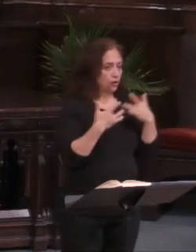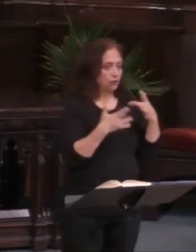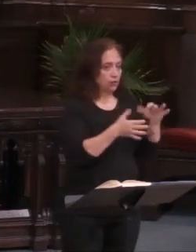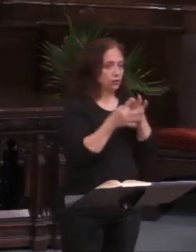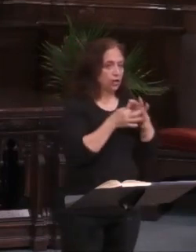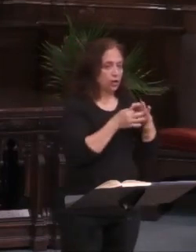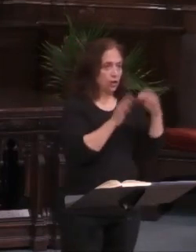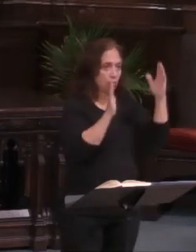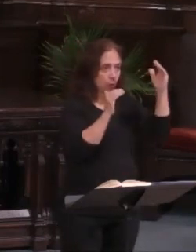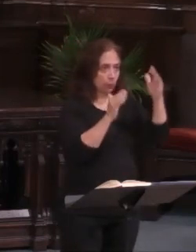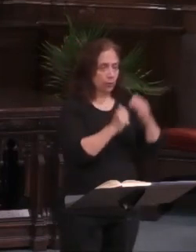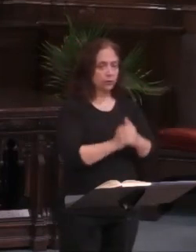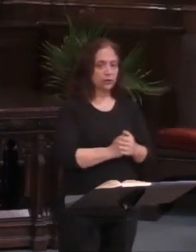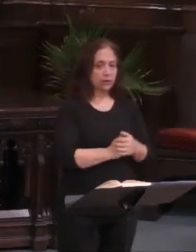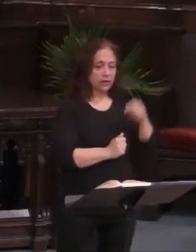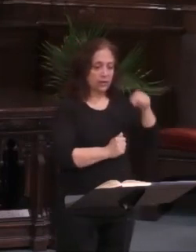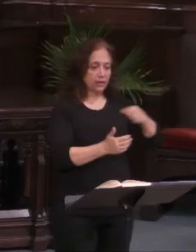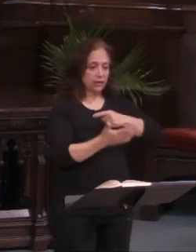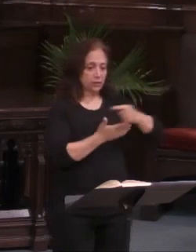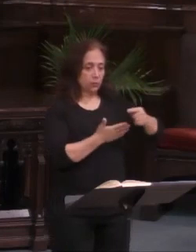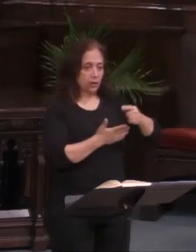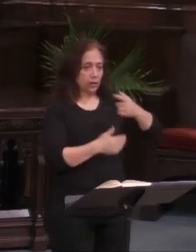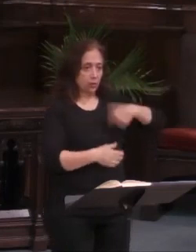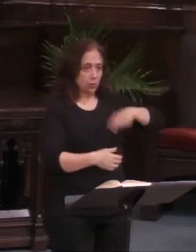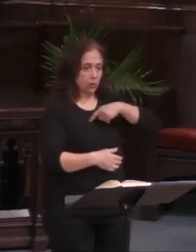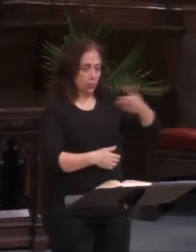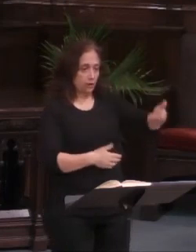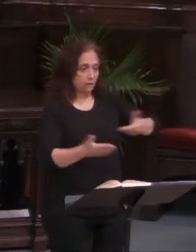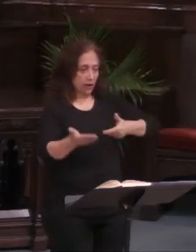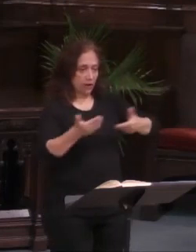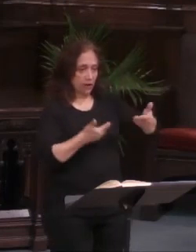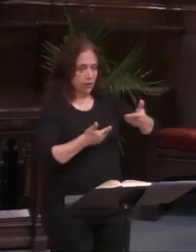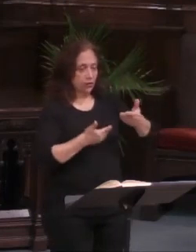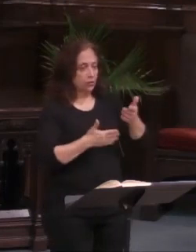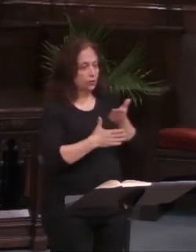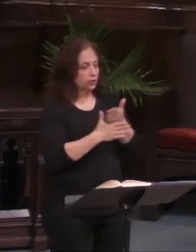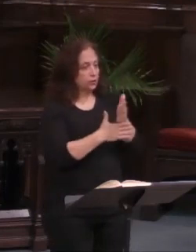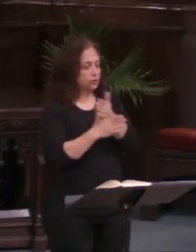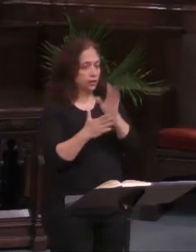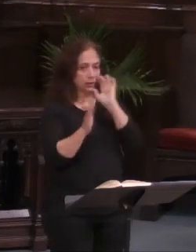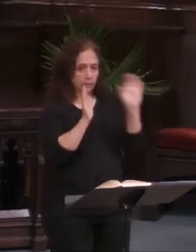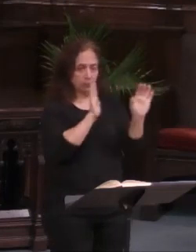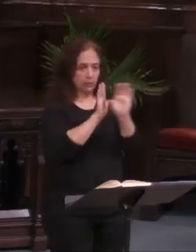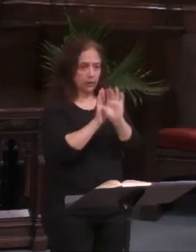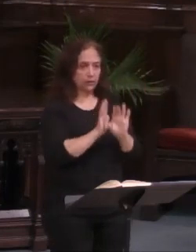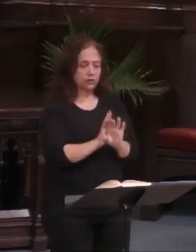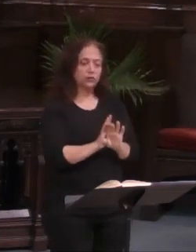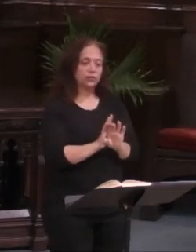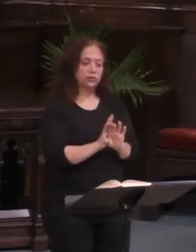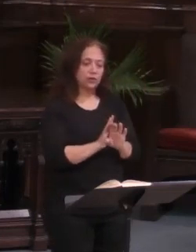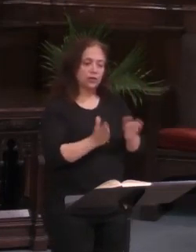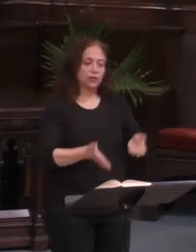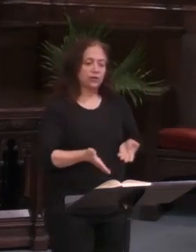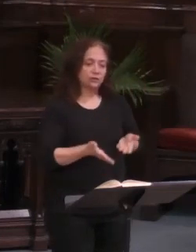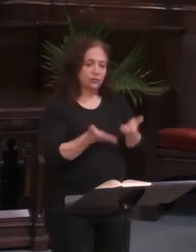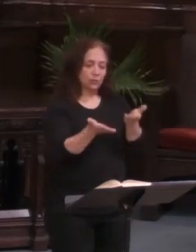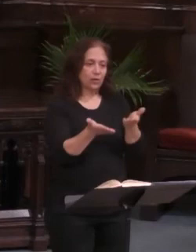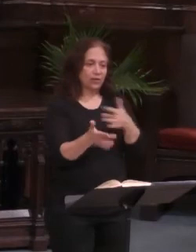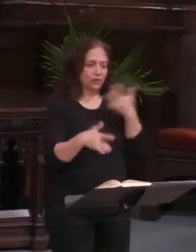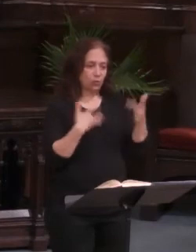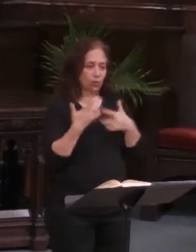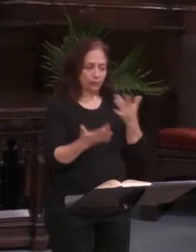hope. This week, we were invited to share images of things that bring us